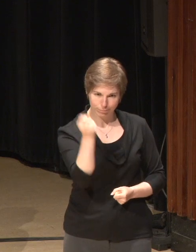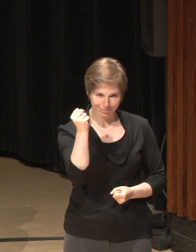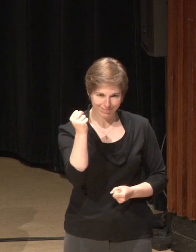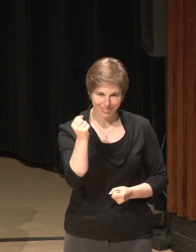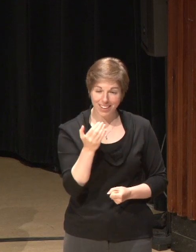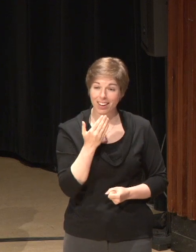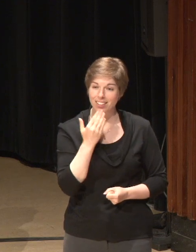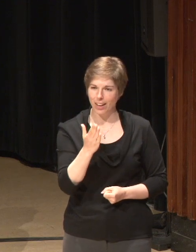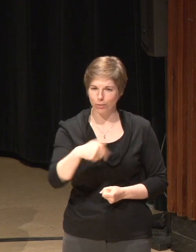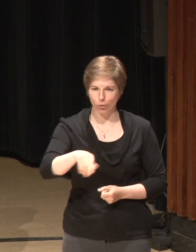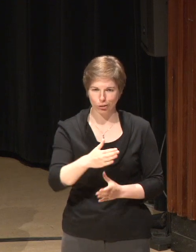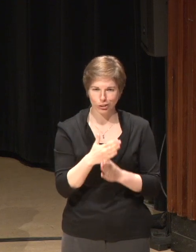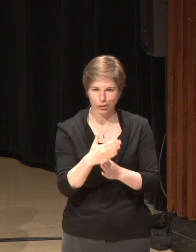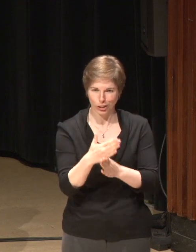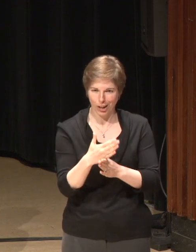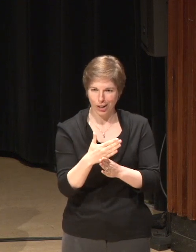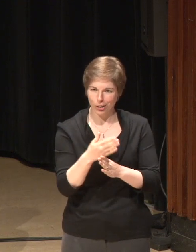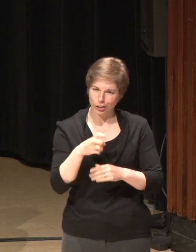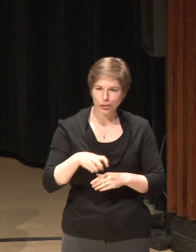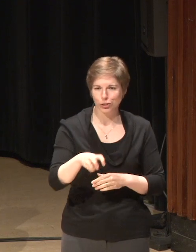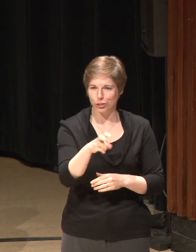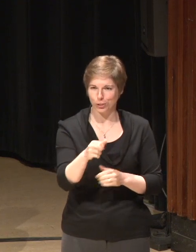your journey.